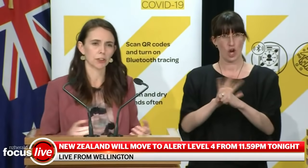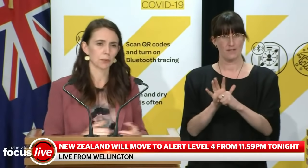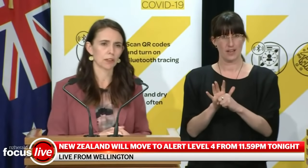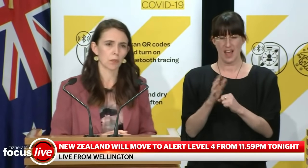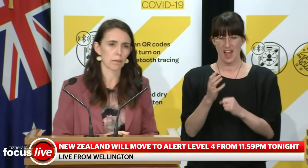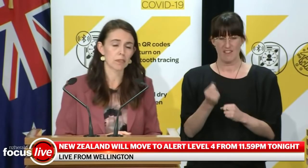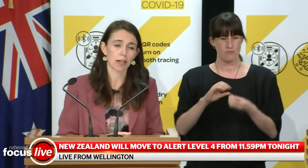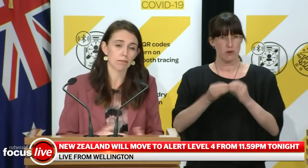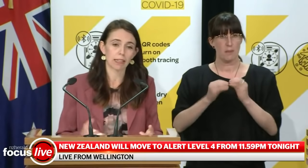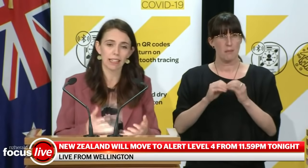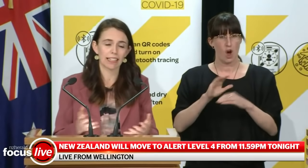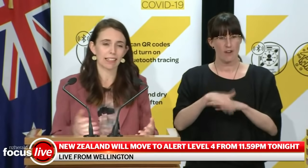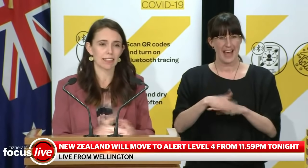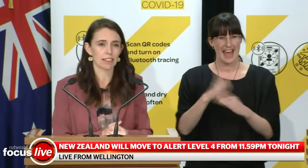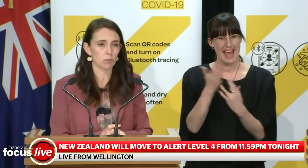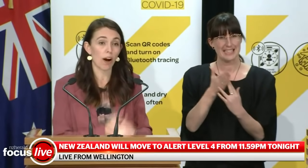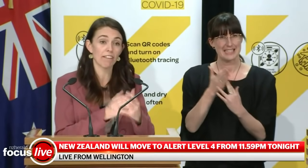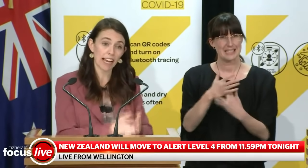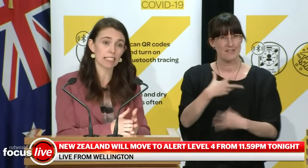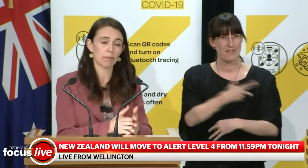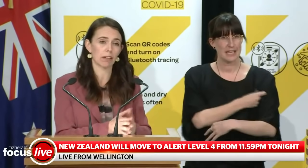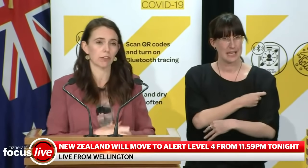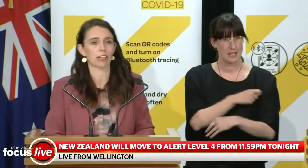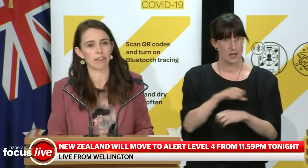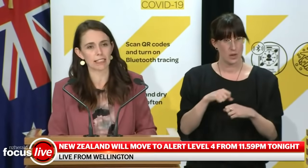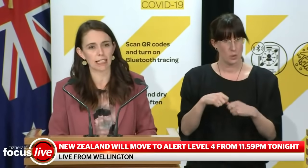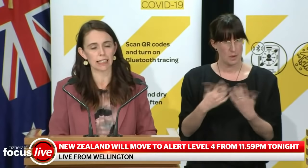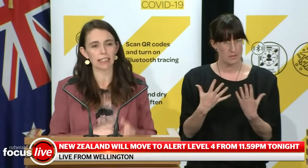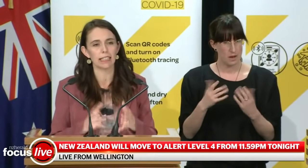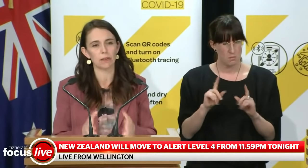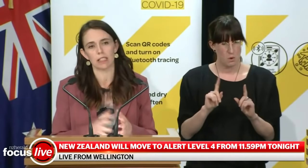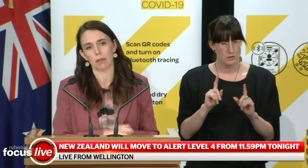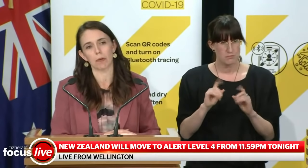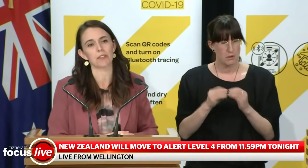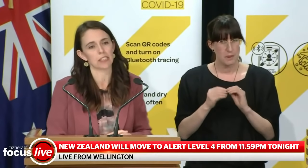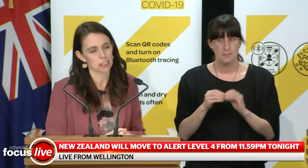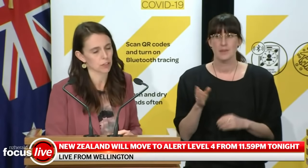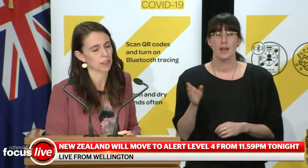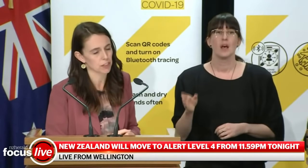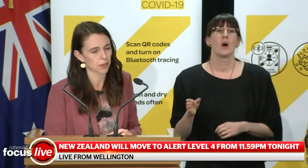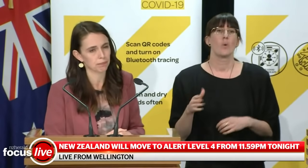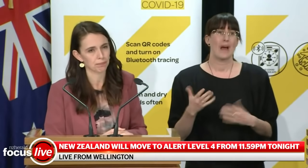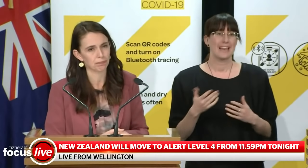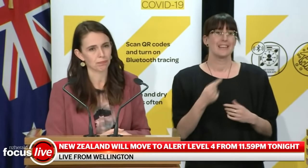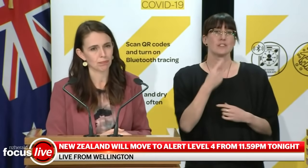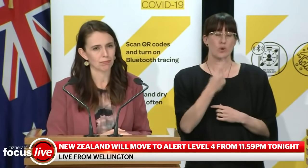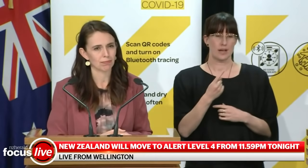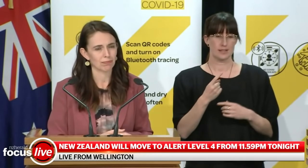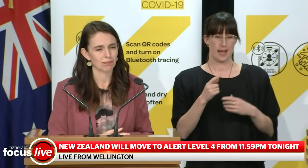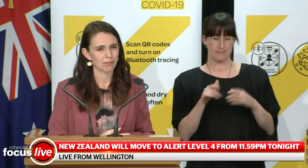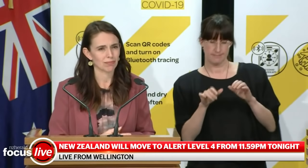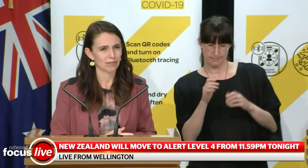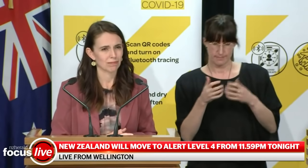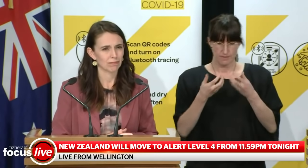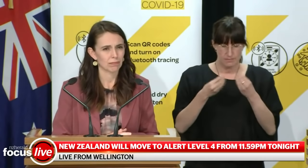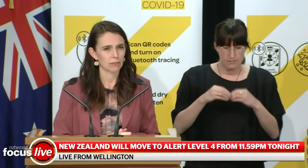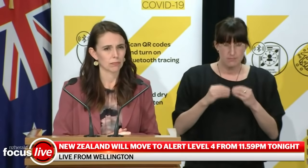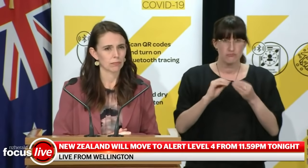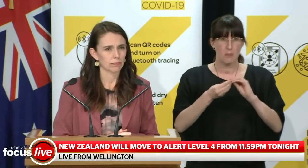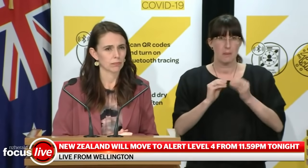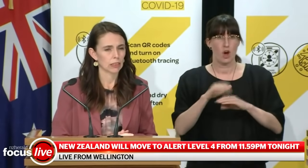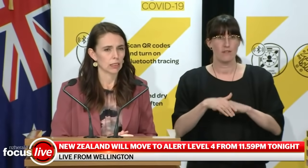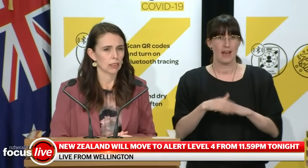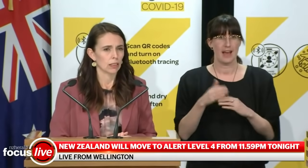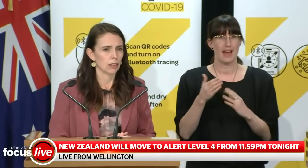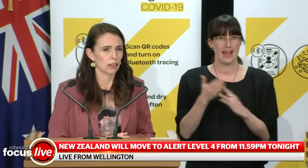he had an issue with the website, but again, his wife has been fully vaccinated and he was in the process of doing so. What does that have on how infectious